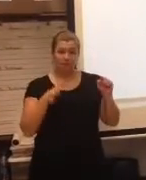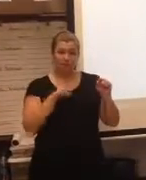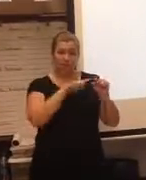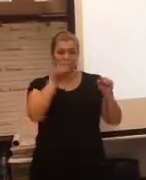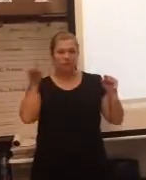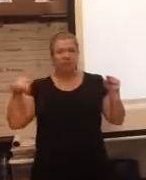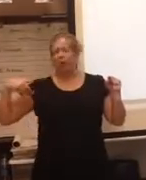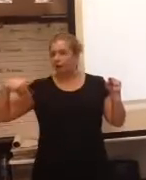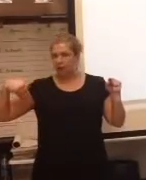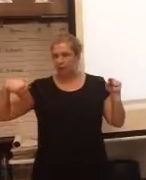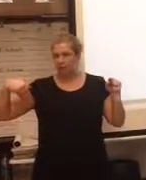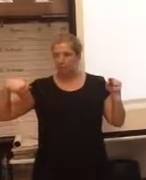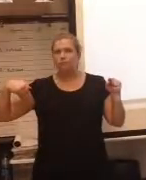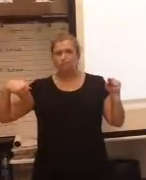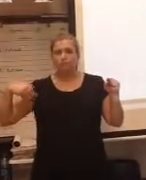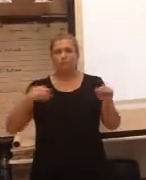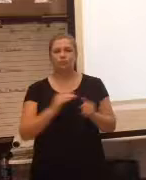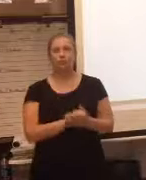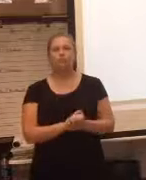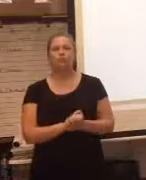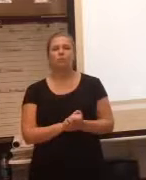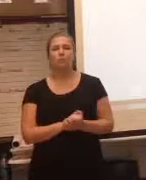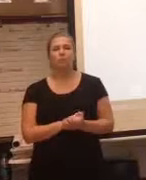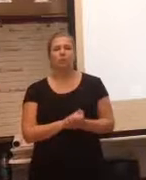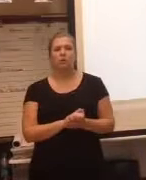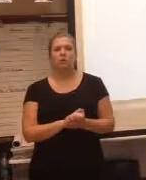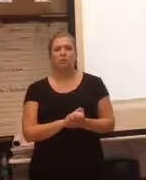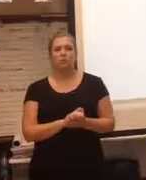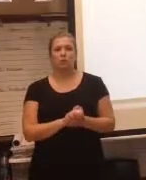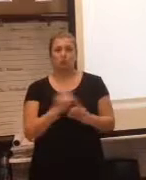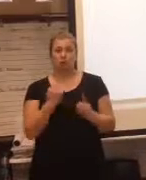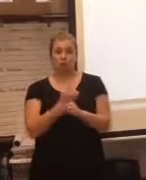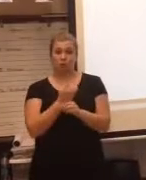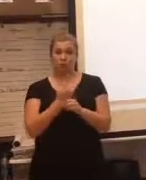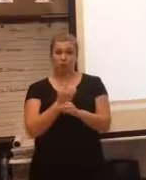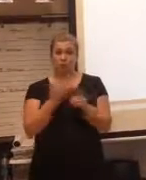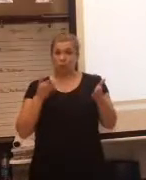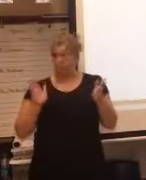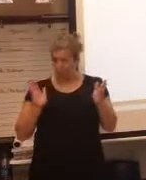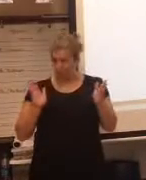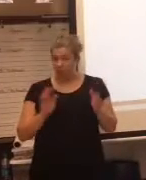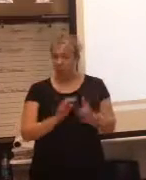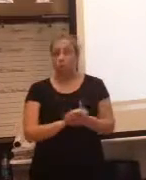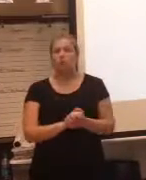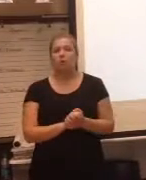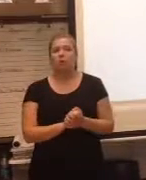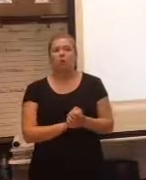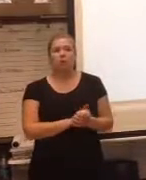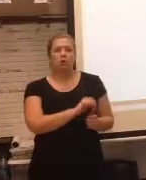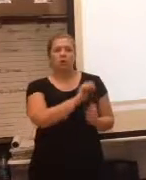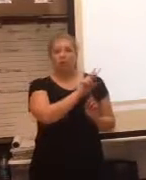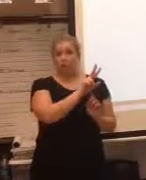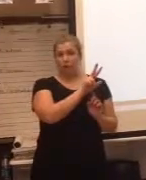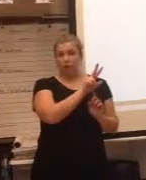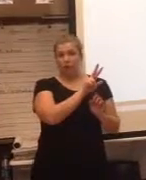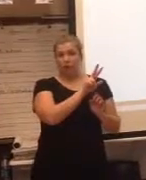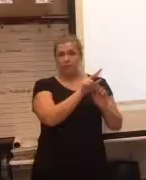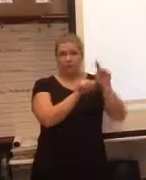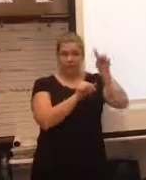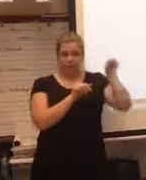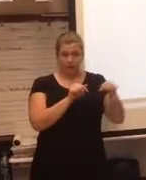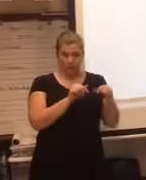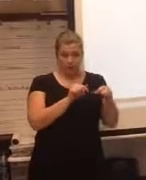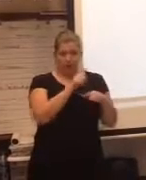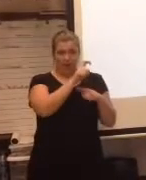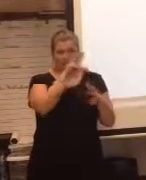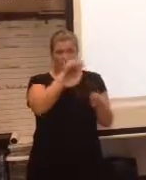both terms inside the parentheses. The correct way to simplify this is to say that 3 times the quantity